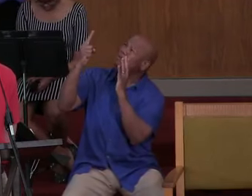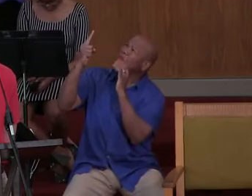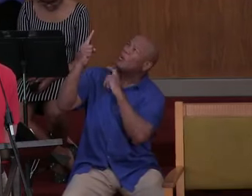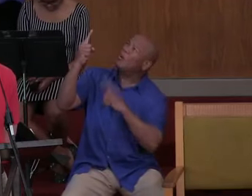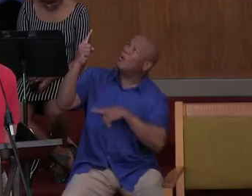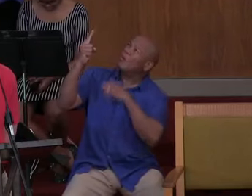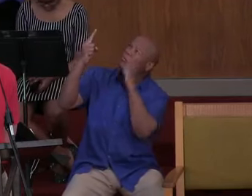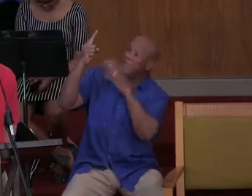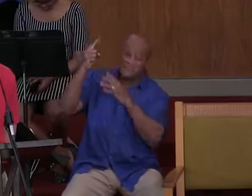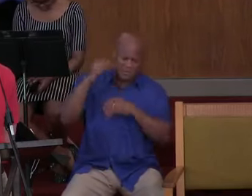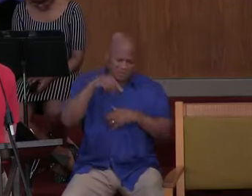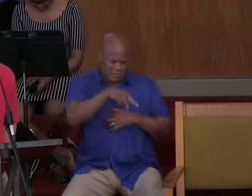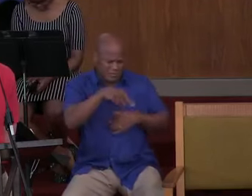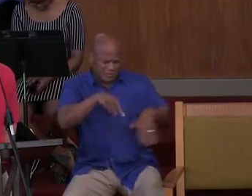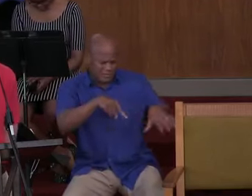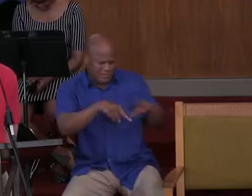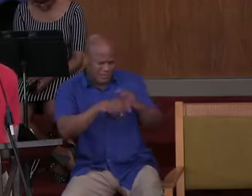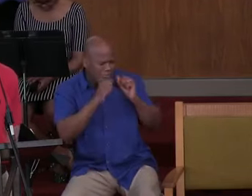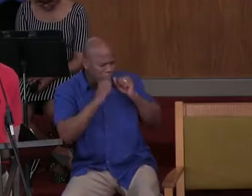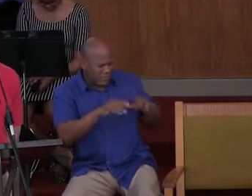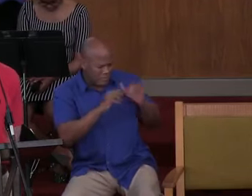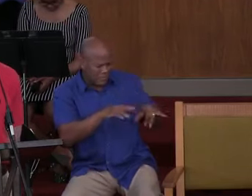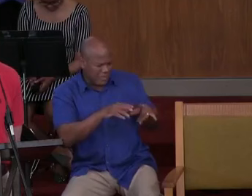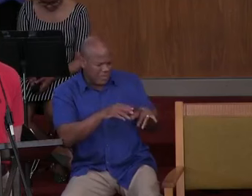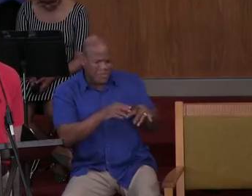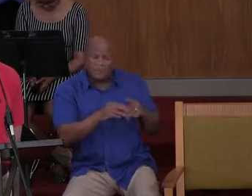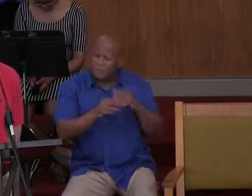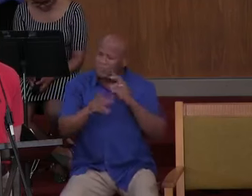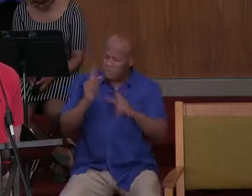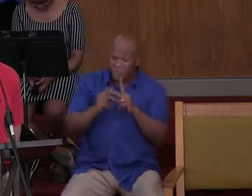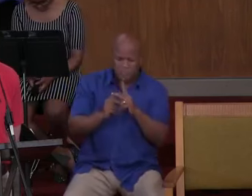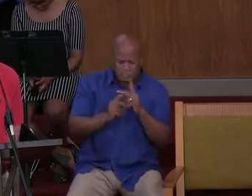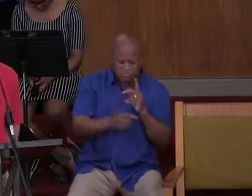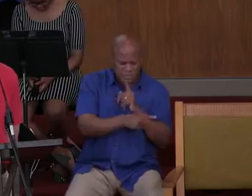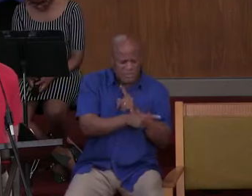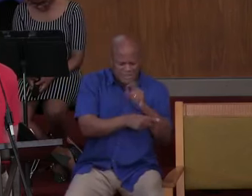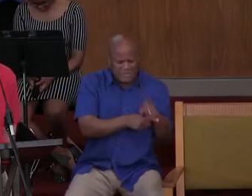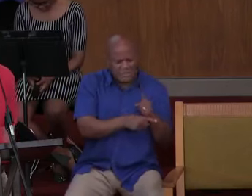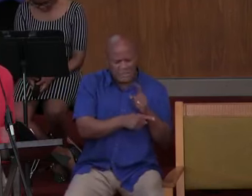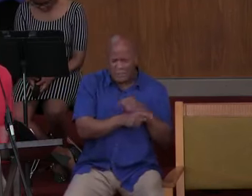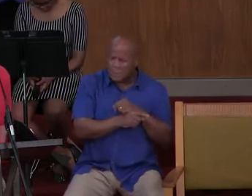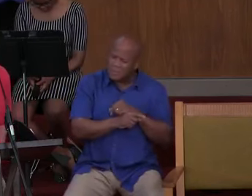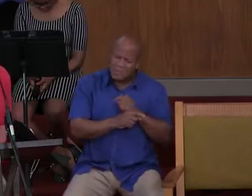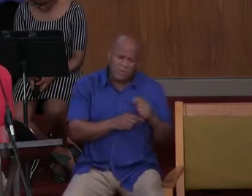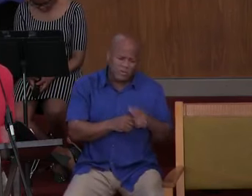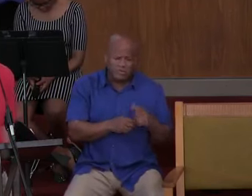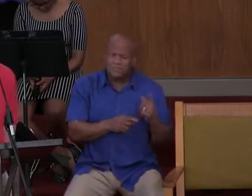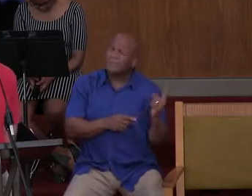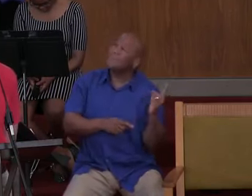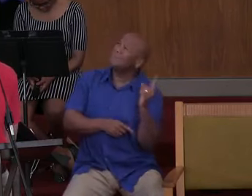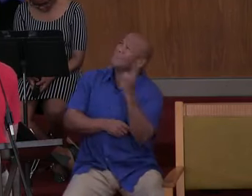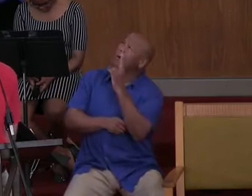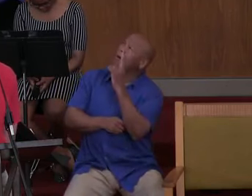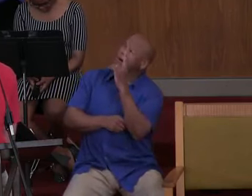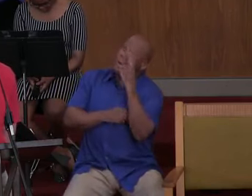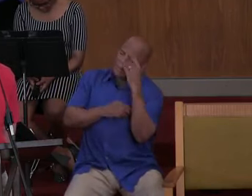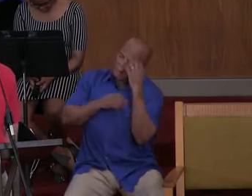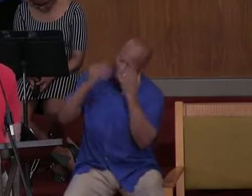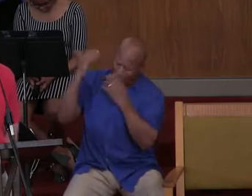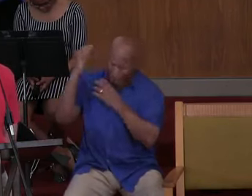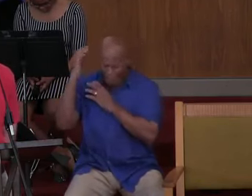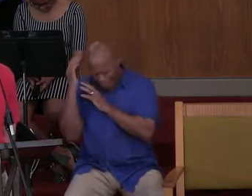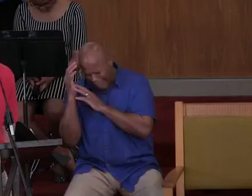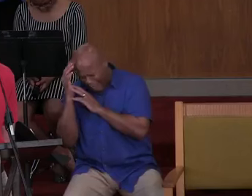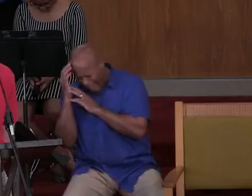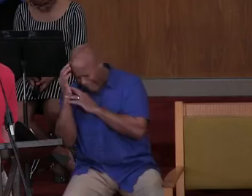blessing for our moms who have been there for a shoulder to cry on. Lord God and Heavenly King, for an ear to hear all of our complaints,